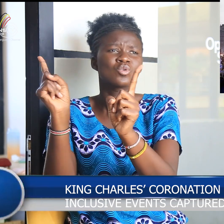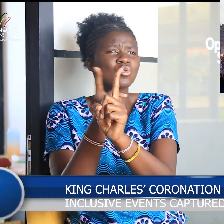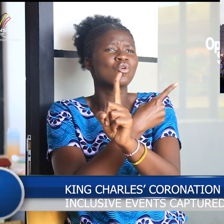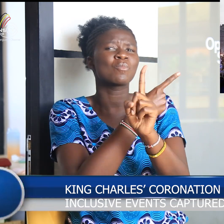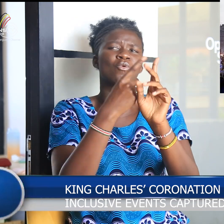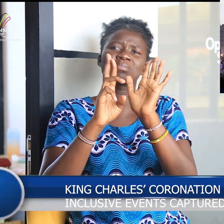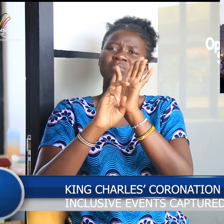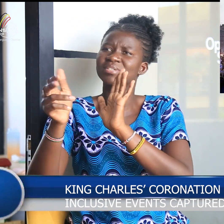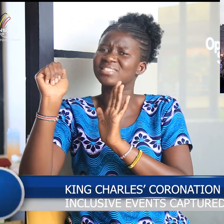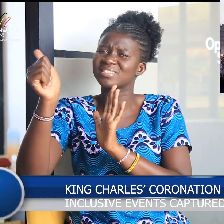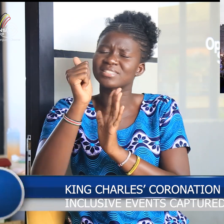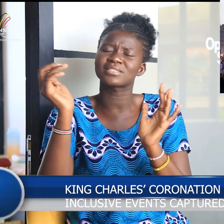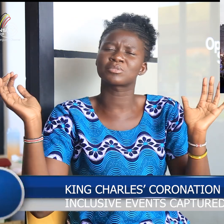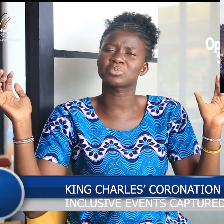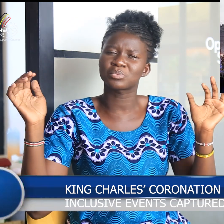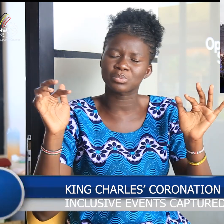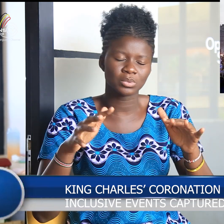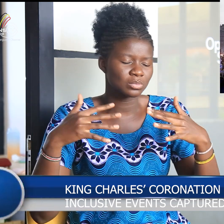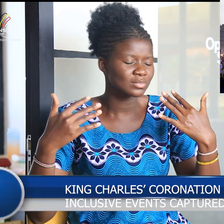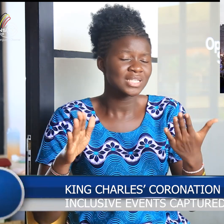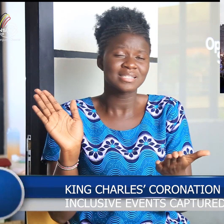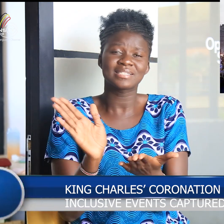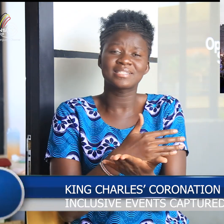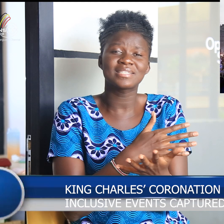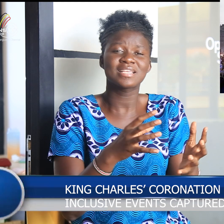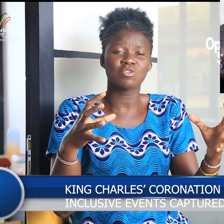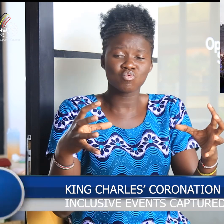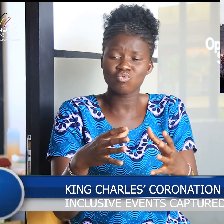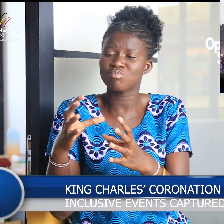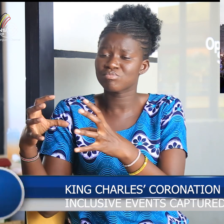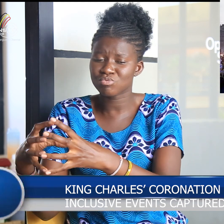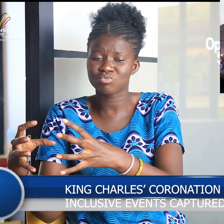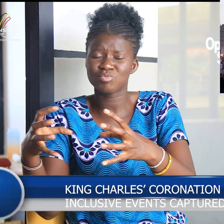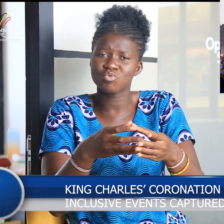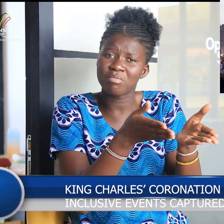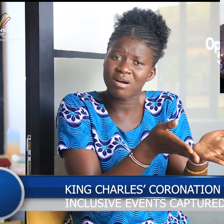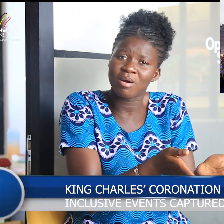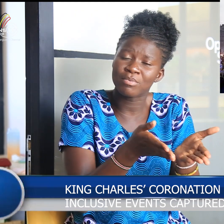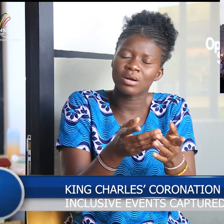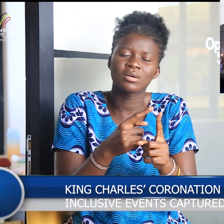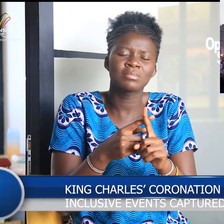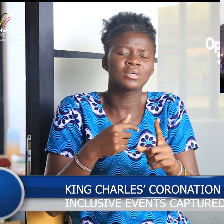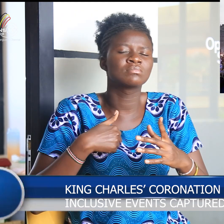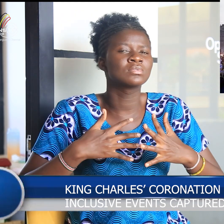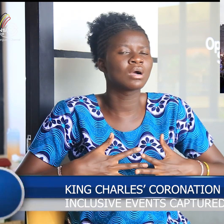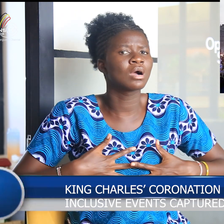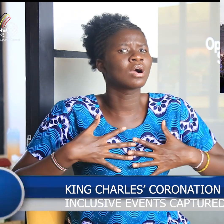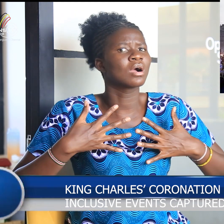went and congregated to celebrate the journey of the coronation of King